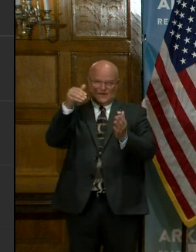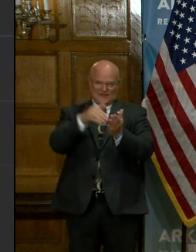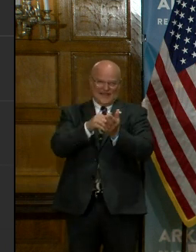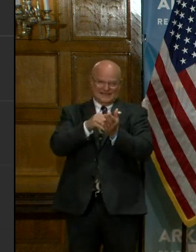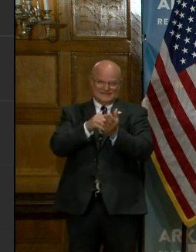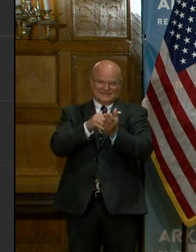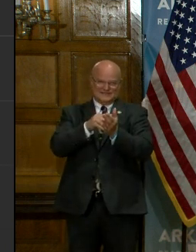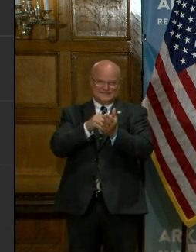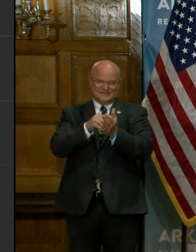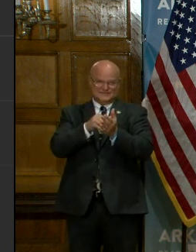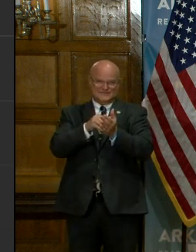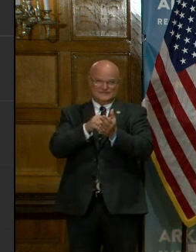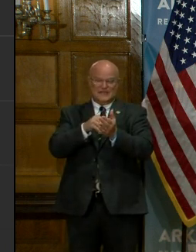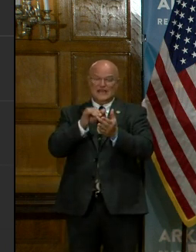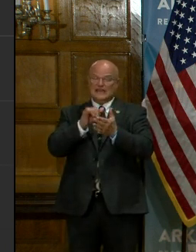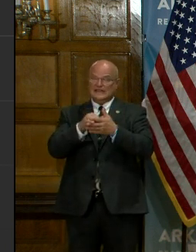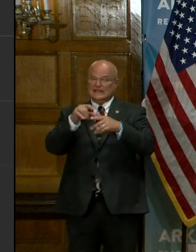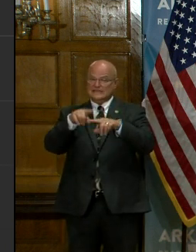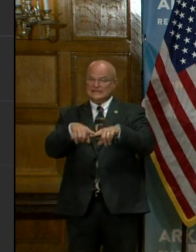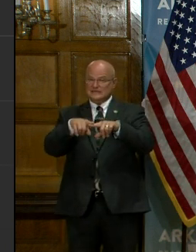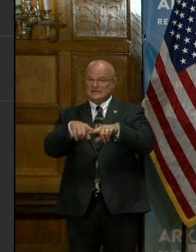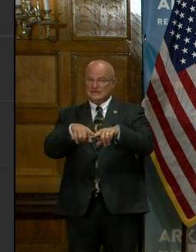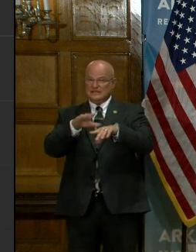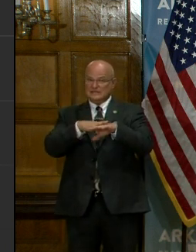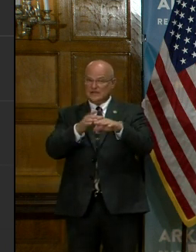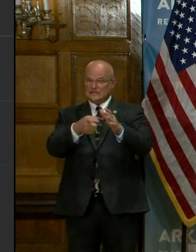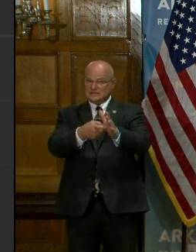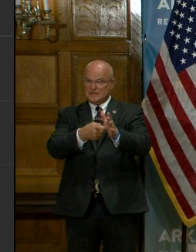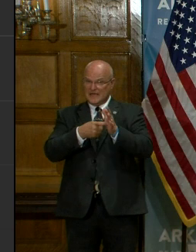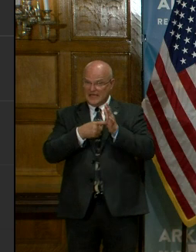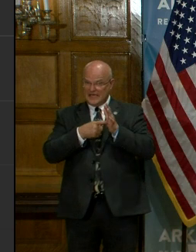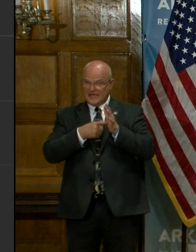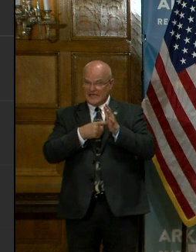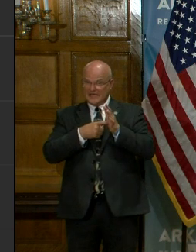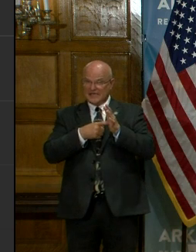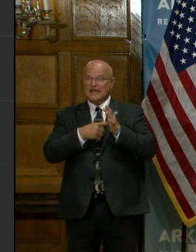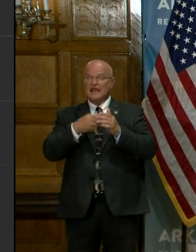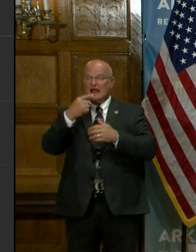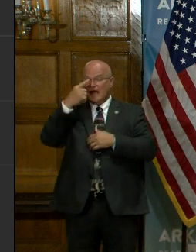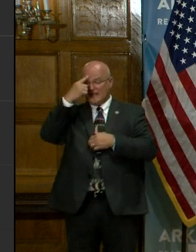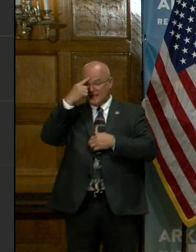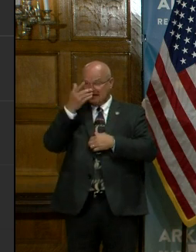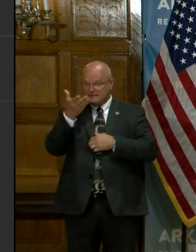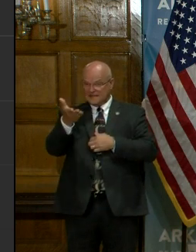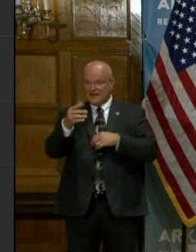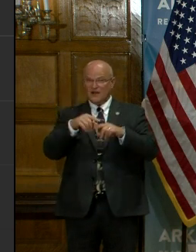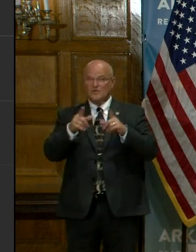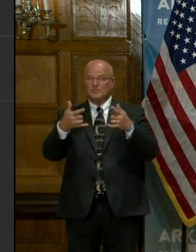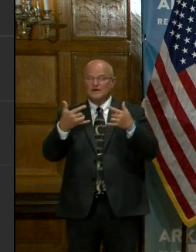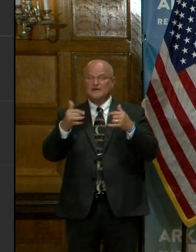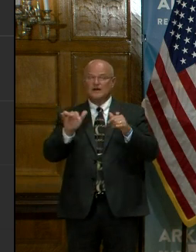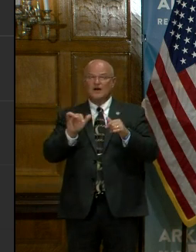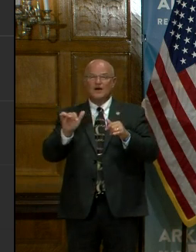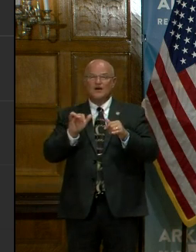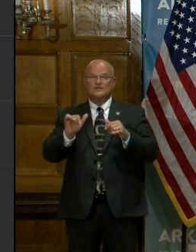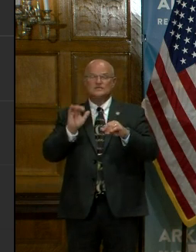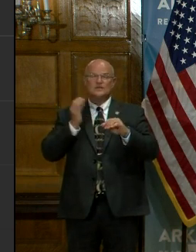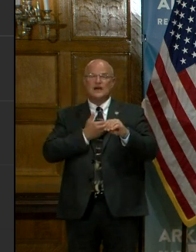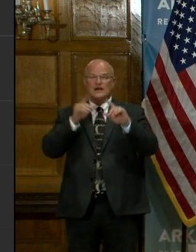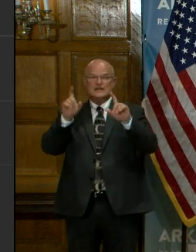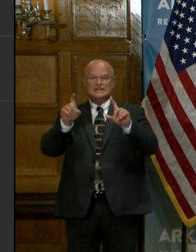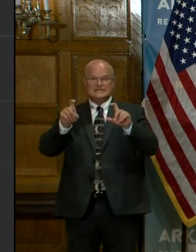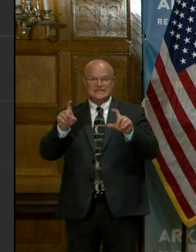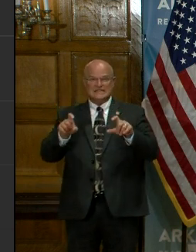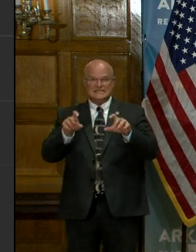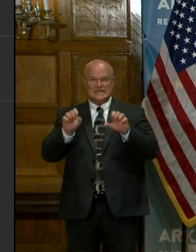200,000. That depends, of course, on demand. We believe that will be there, but it also depends upon our